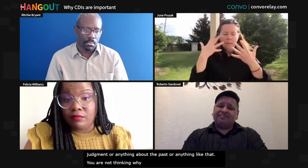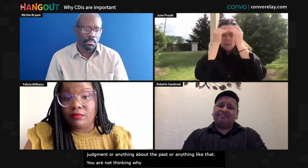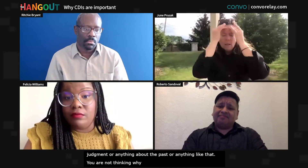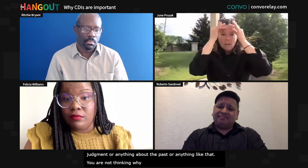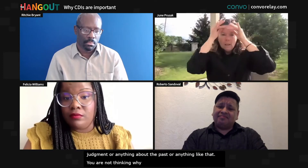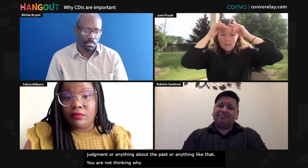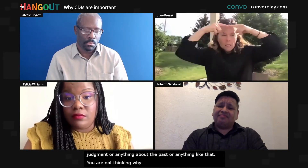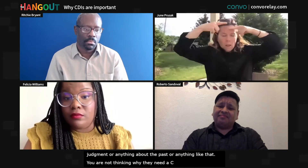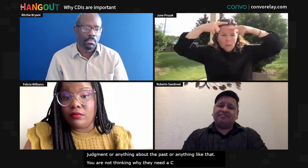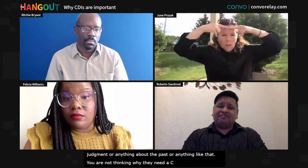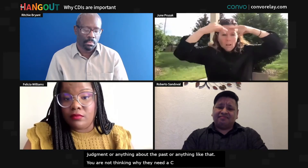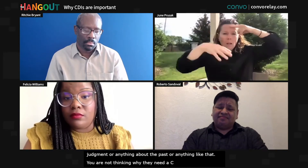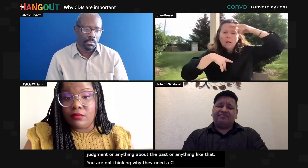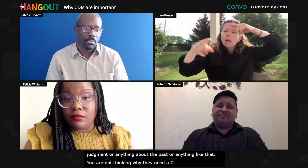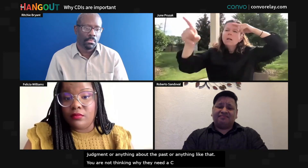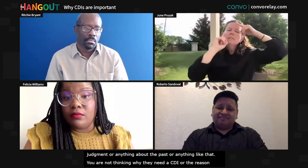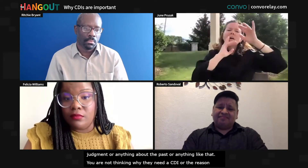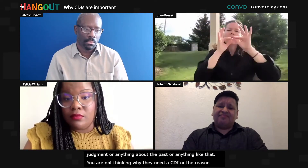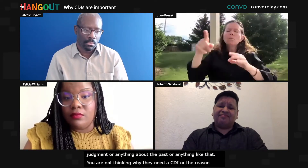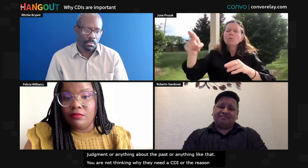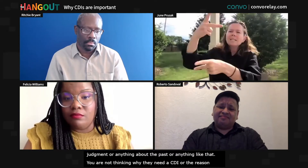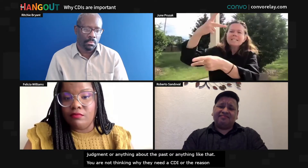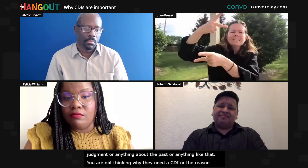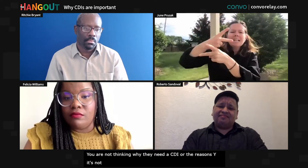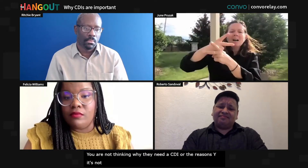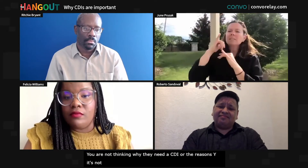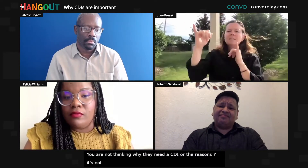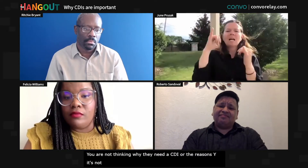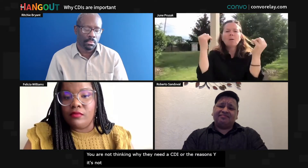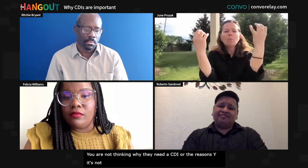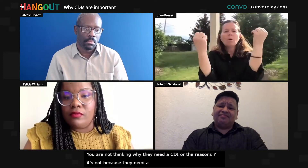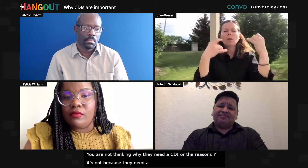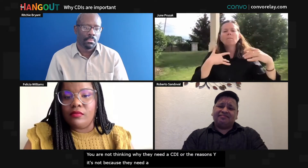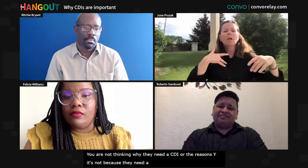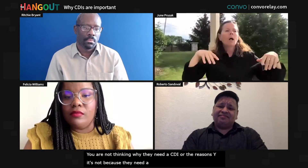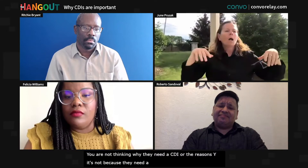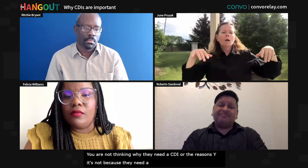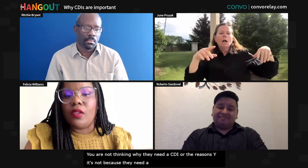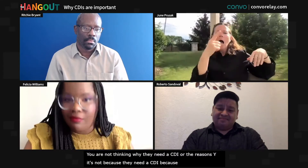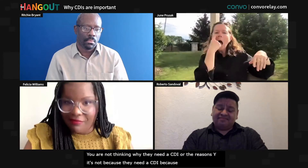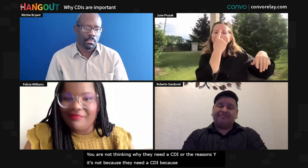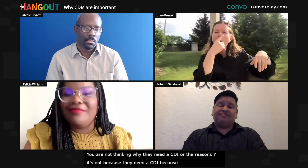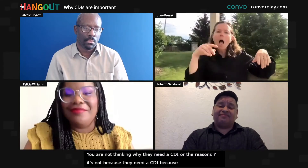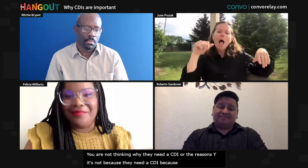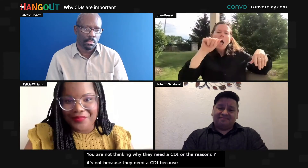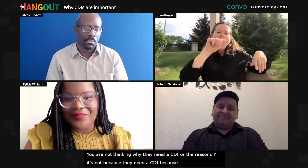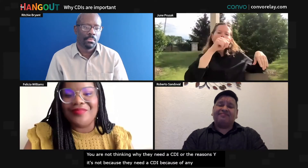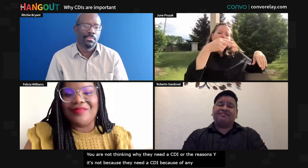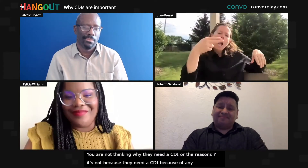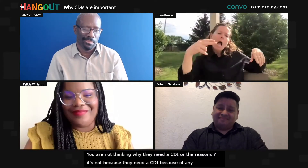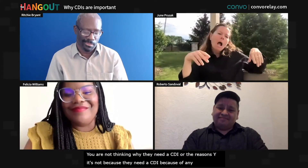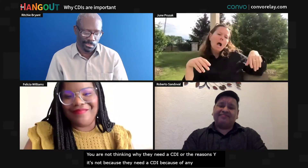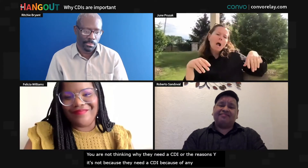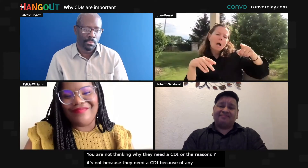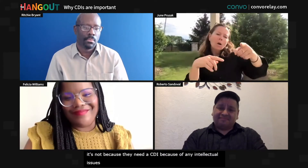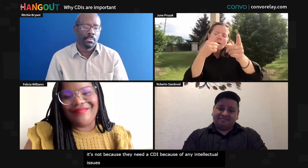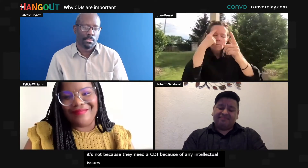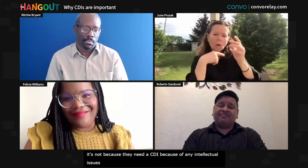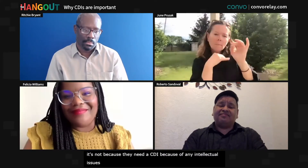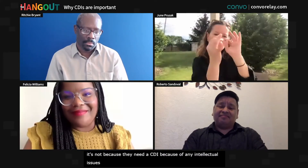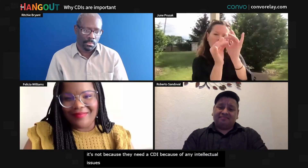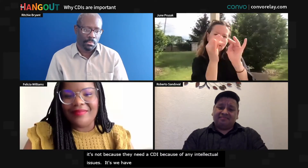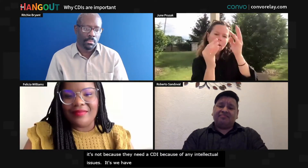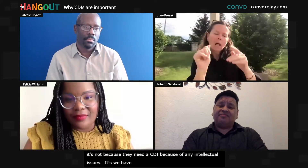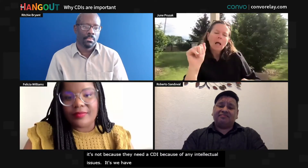that they need a CDI because of any intellectual issues or anything like that. We have the same signs. We